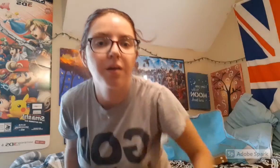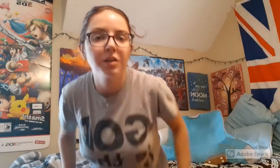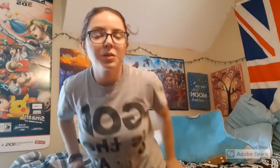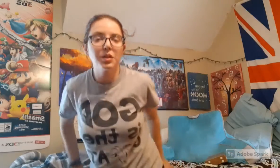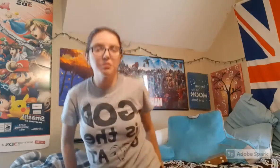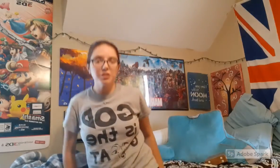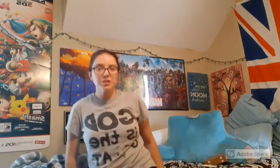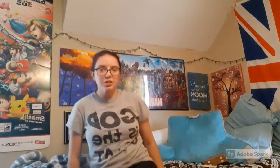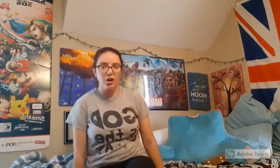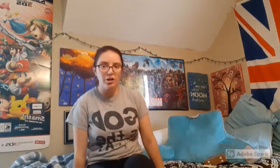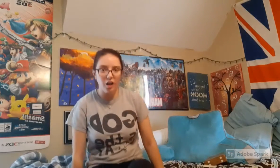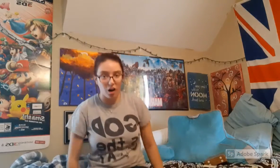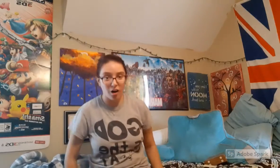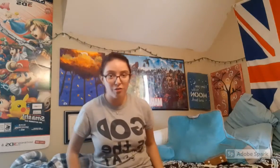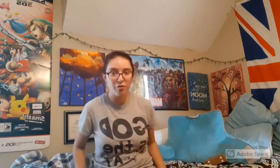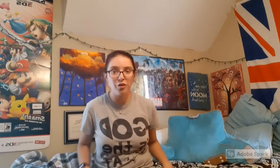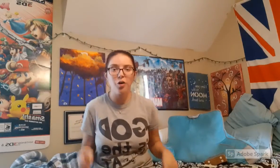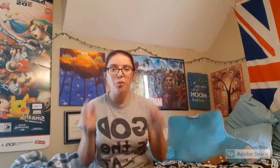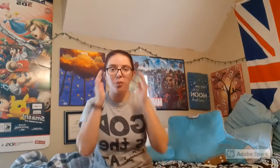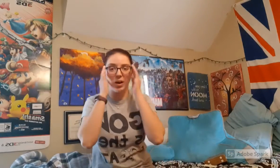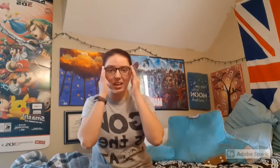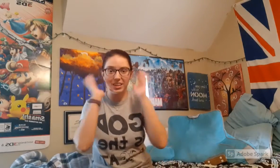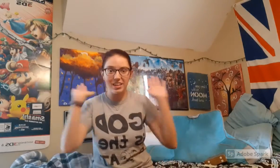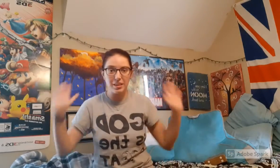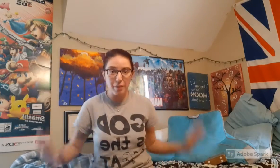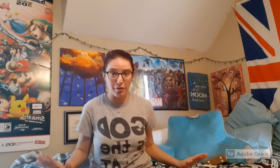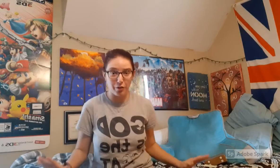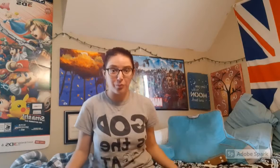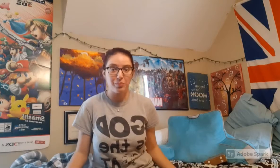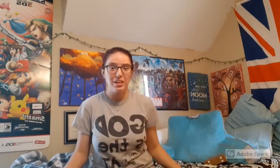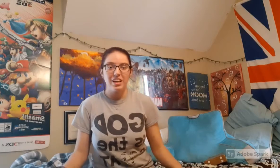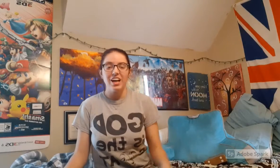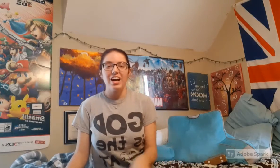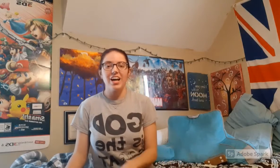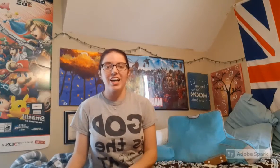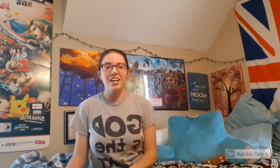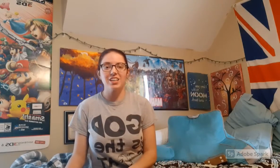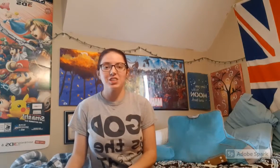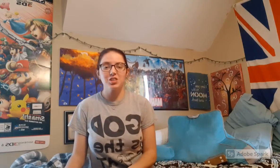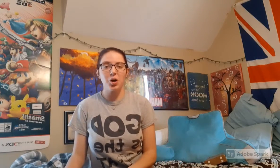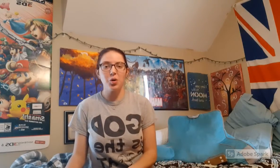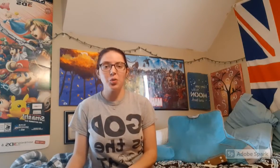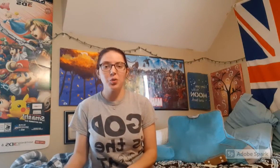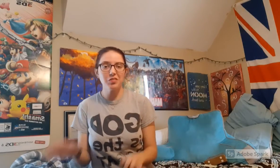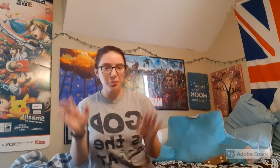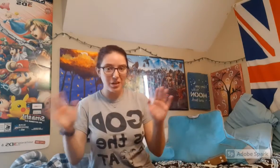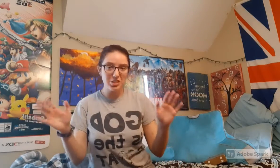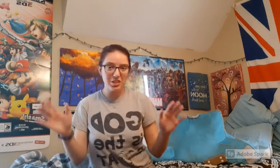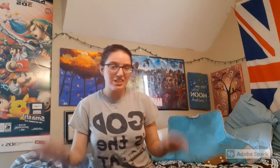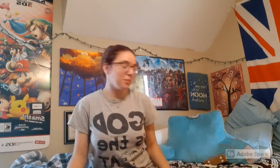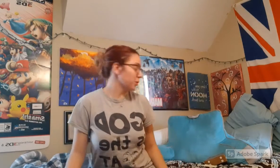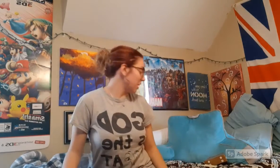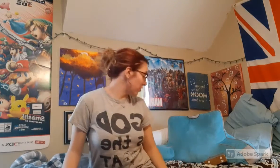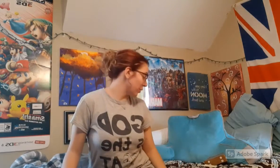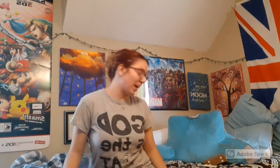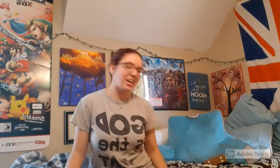So we're going to first start off with the bedroom. And so one of the major things that most everyone has is